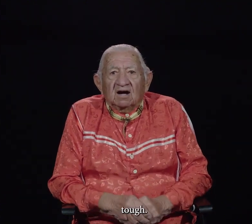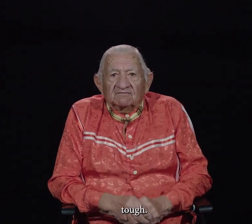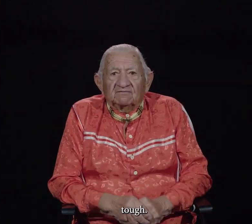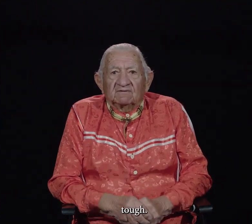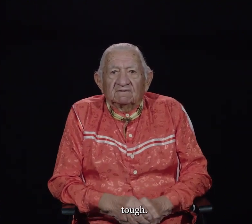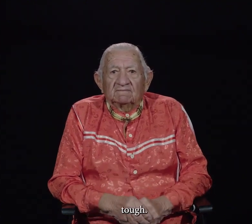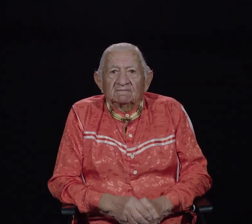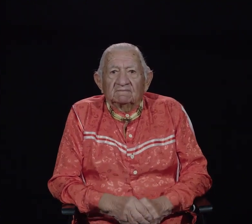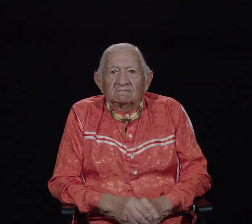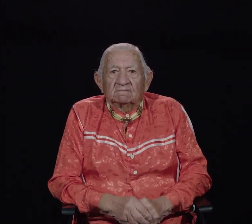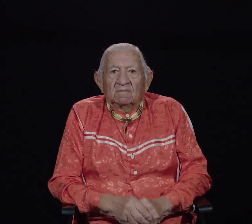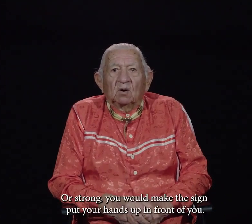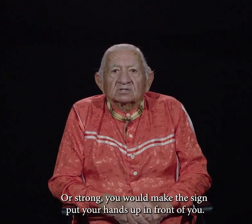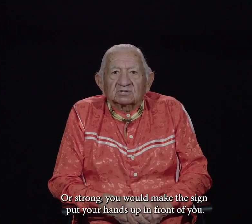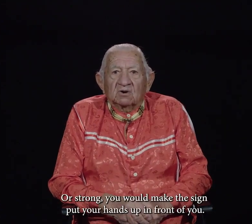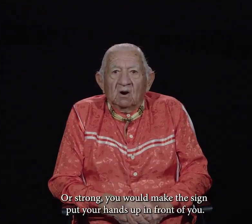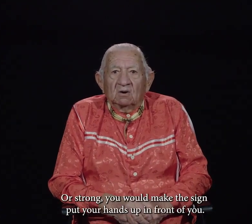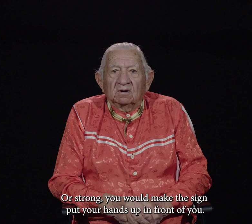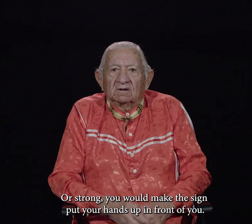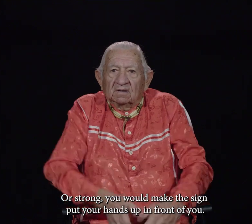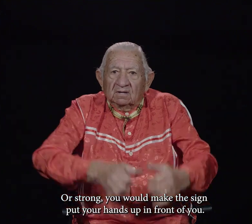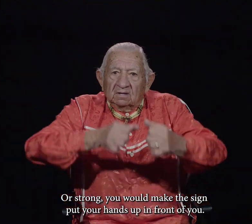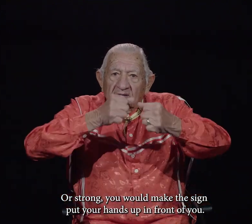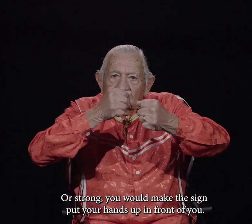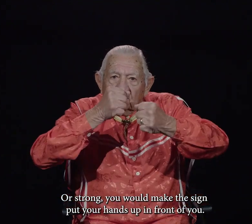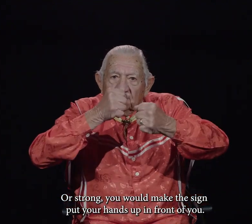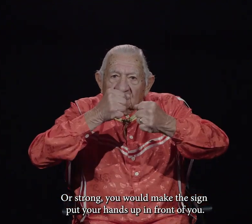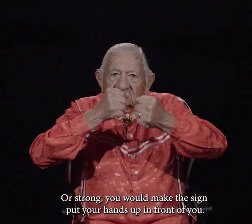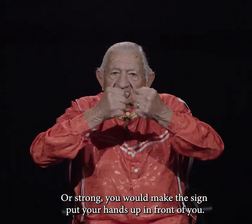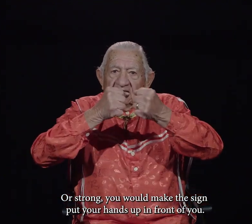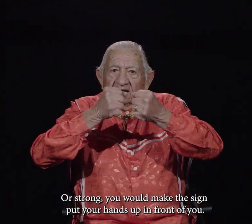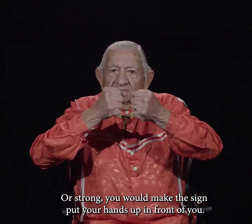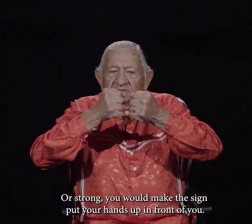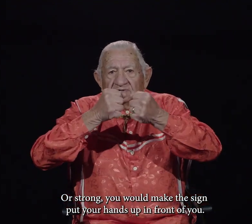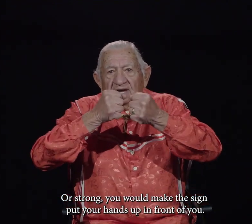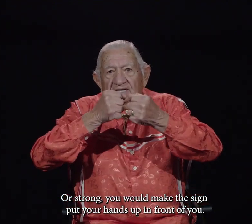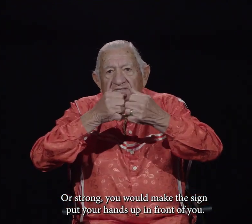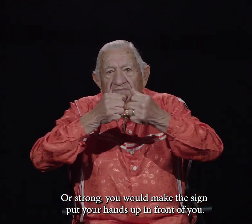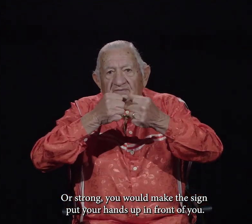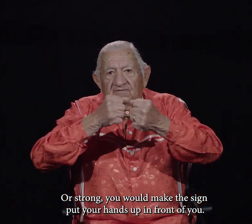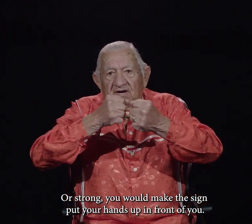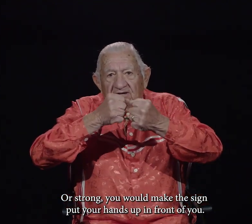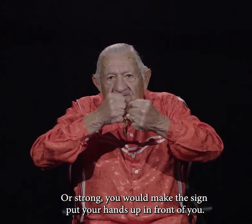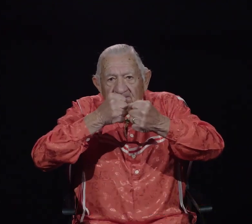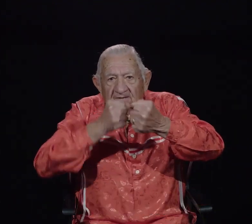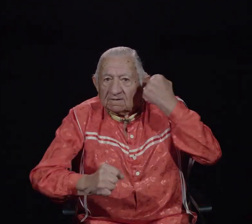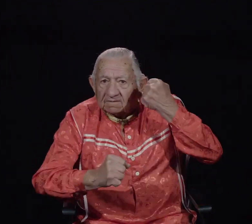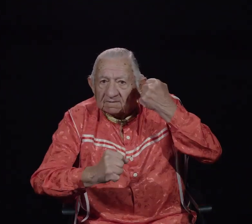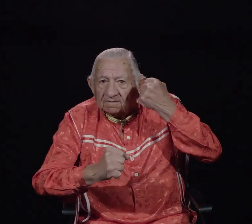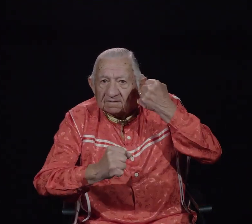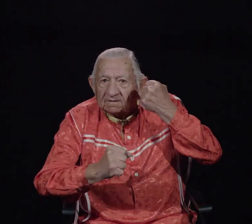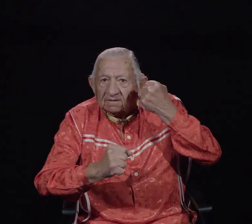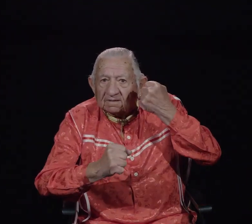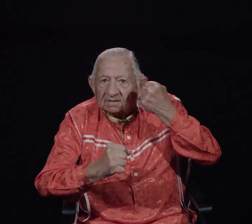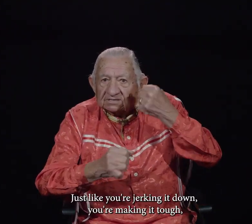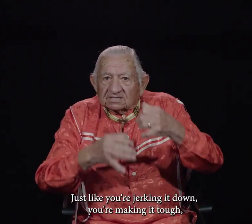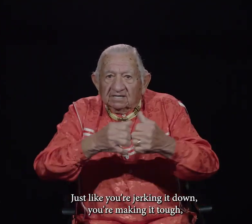tough or strong, you would make the sign, put your hands up in front of you, just like